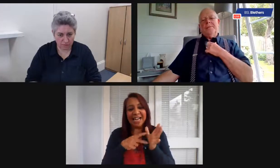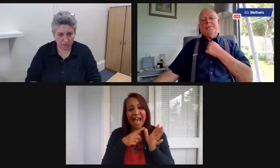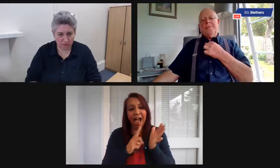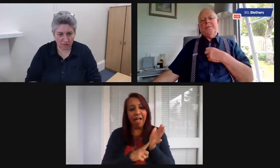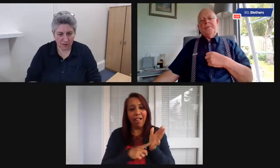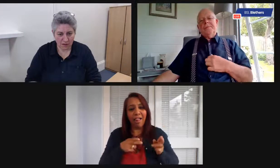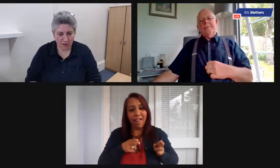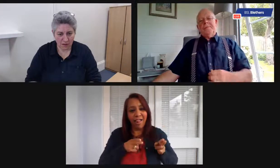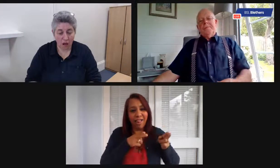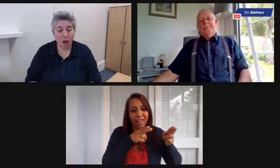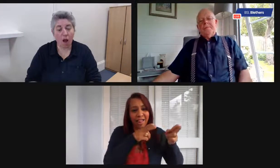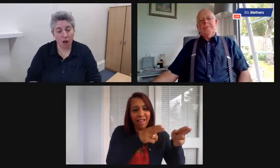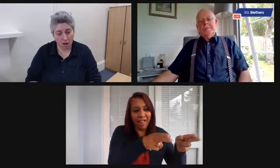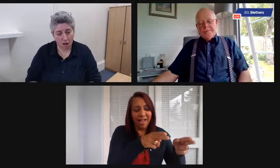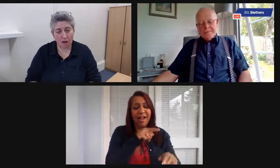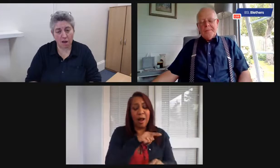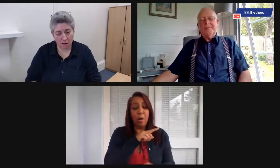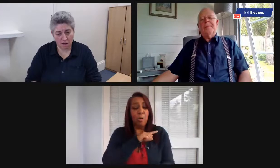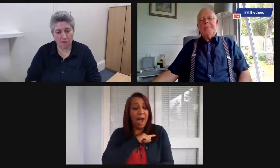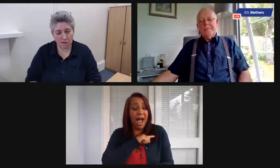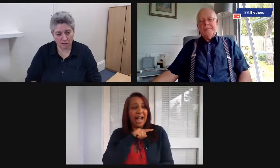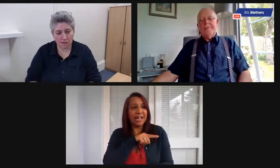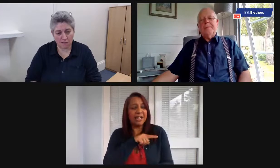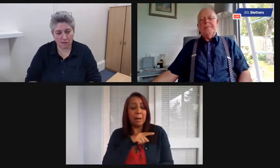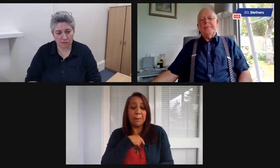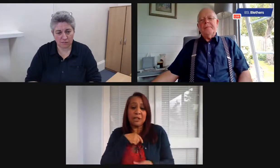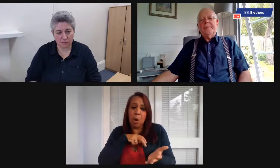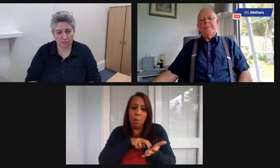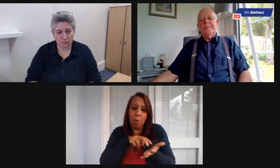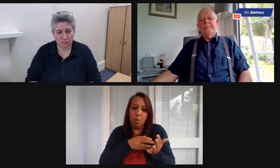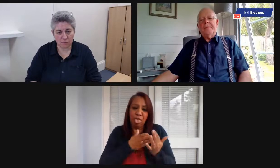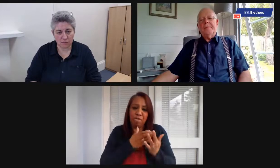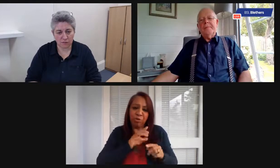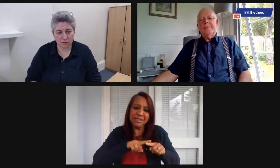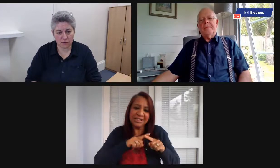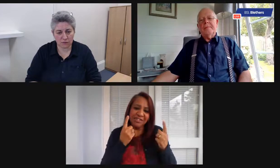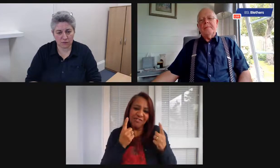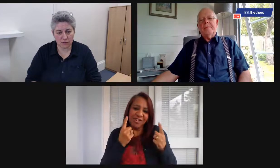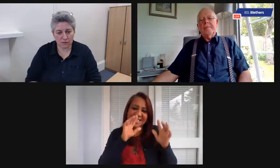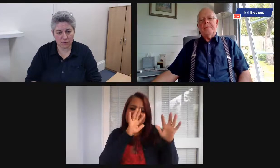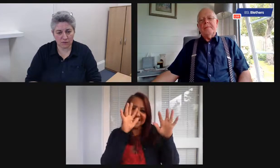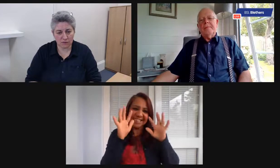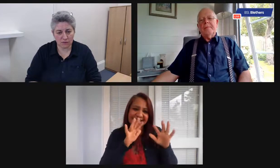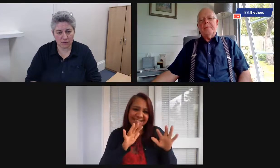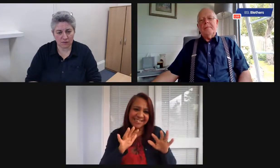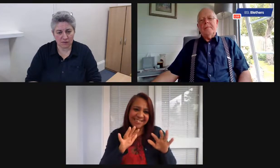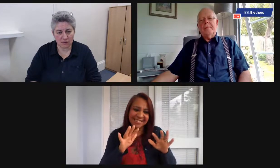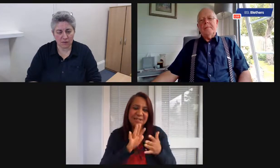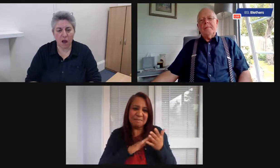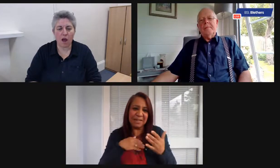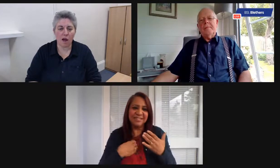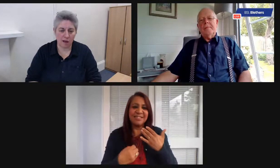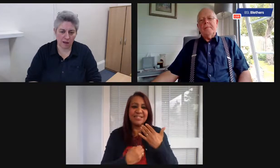in Bonnybridge and I've got a canal near me. So when I walk through different sort